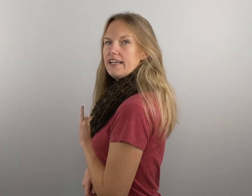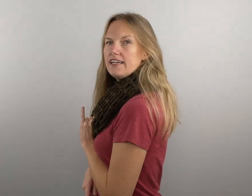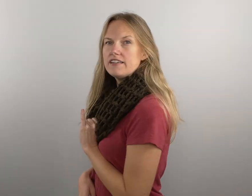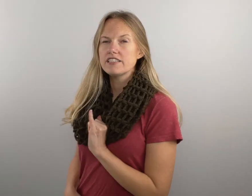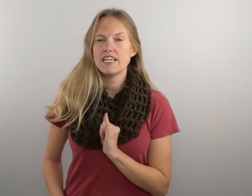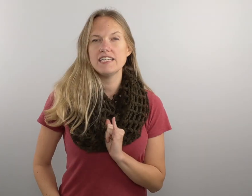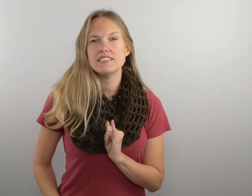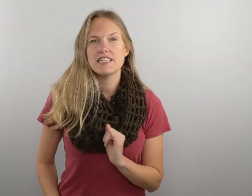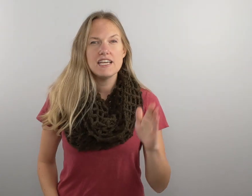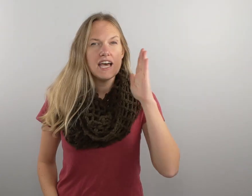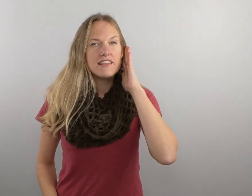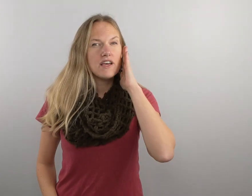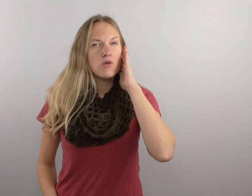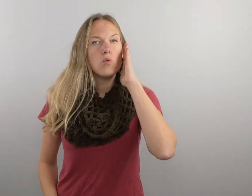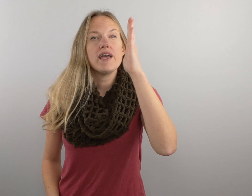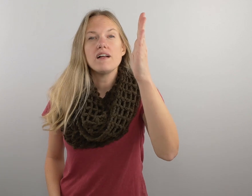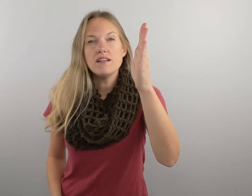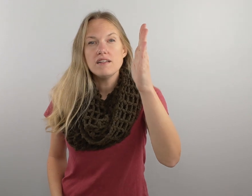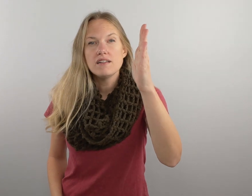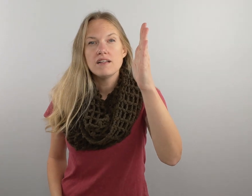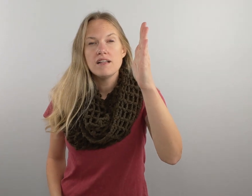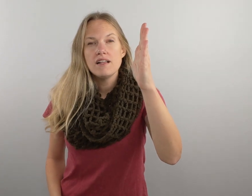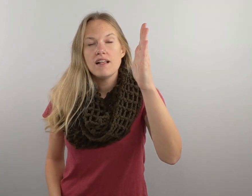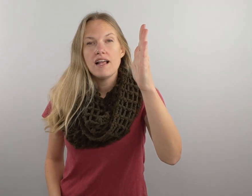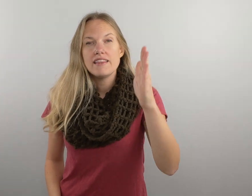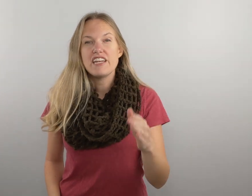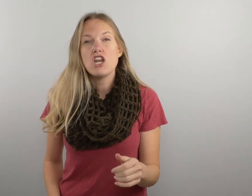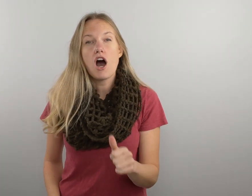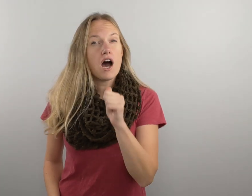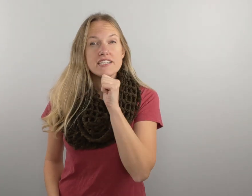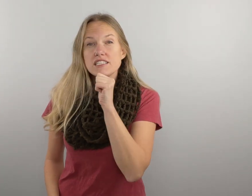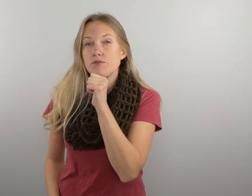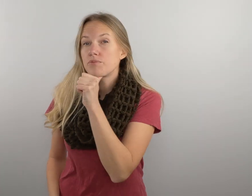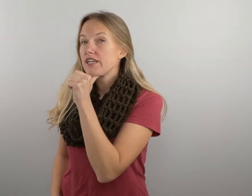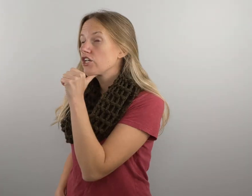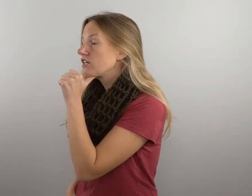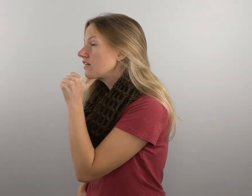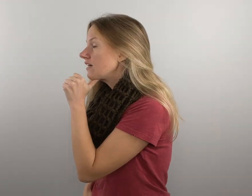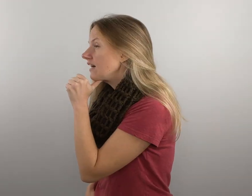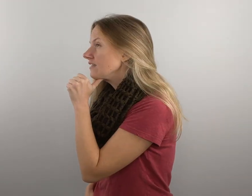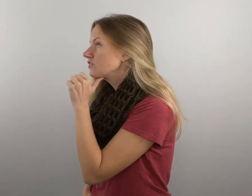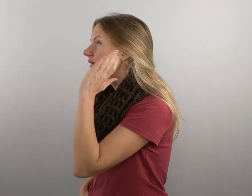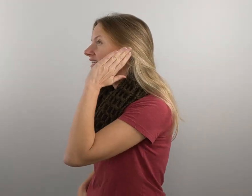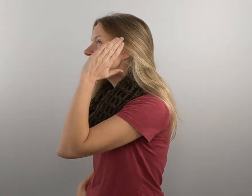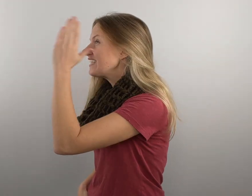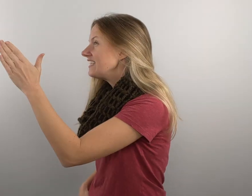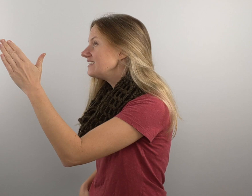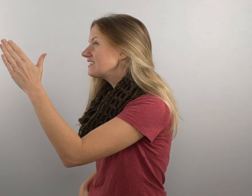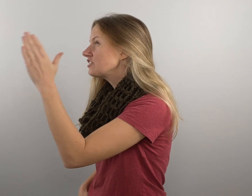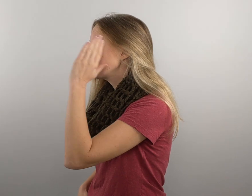here at your chest, and then will, and then not, you bring your, so will is like this, a straight